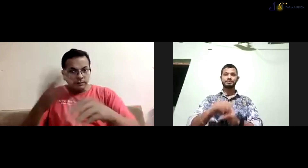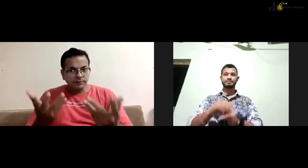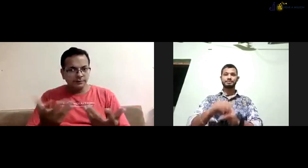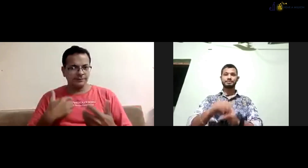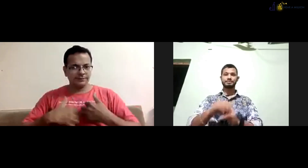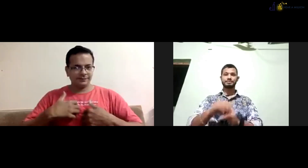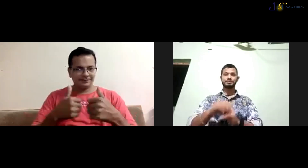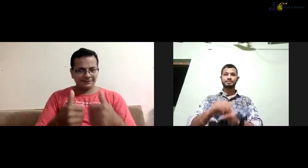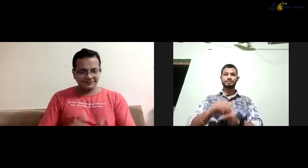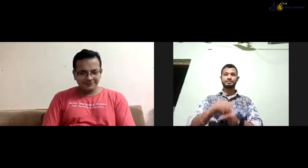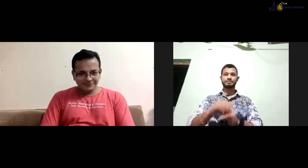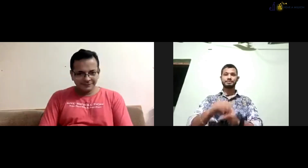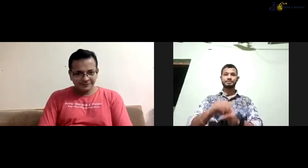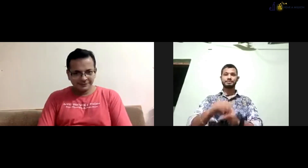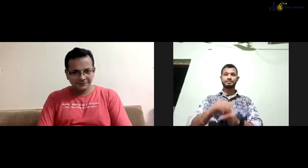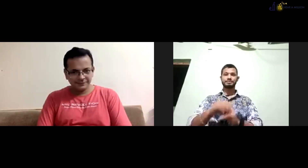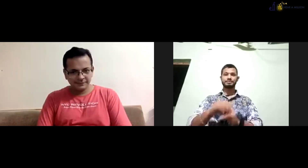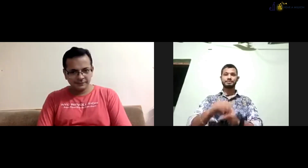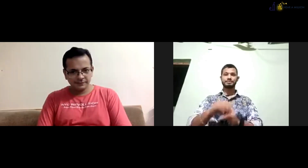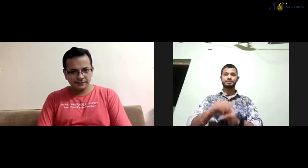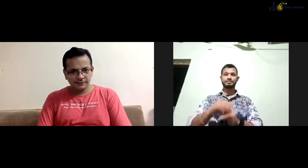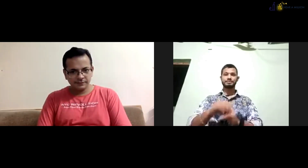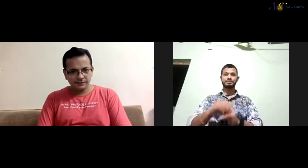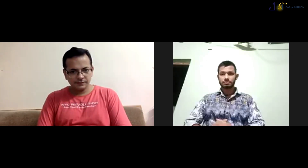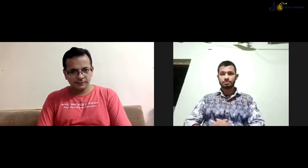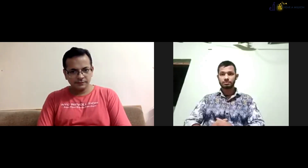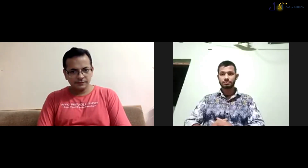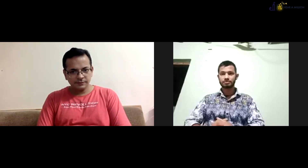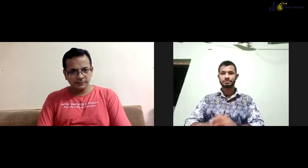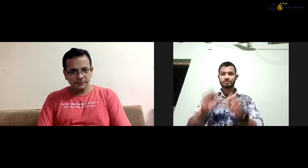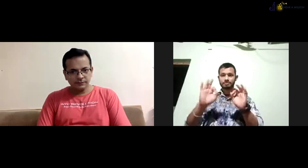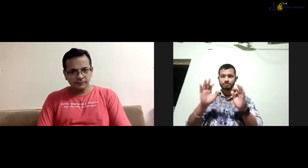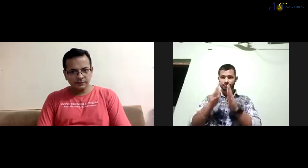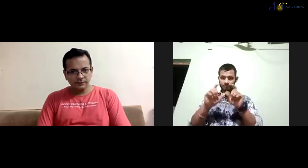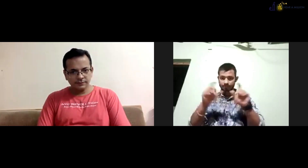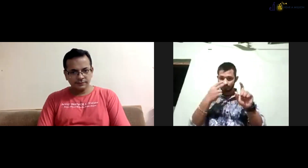had the experience of having a disability, what was your experience?